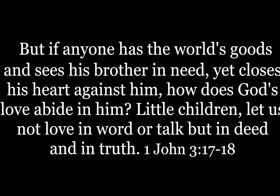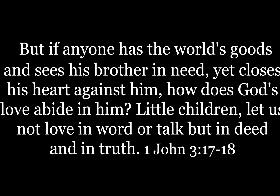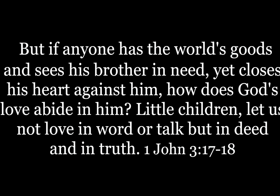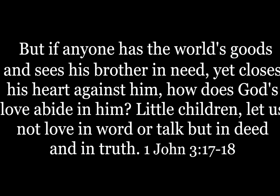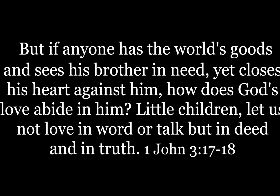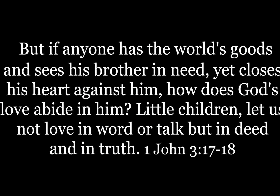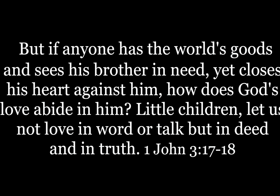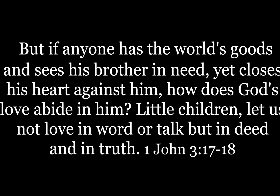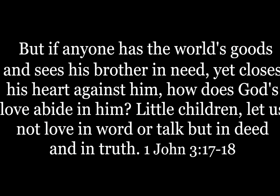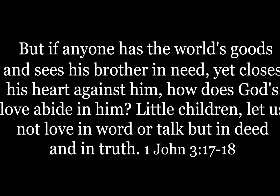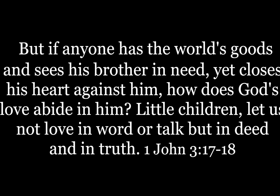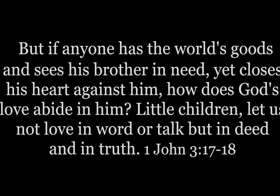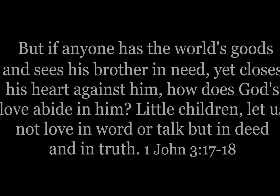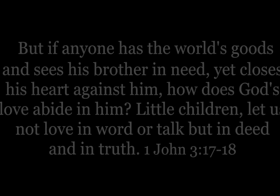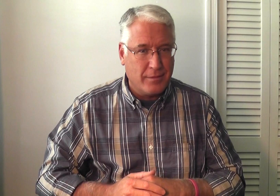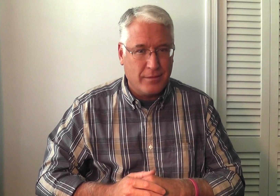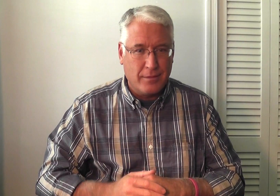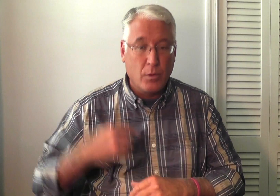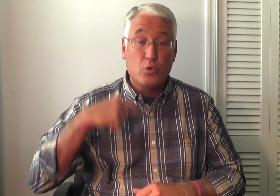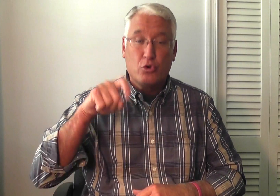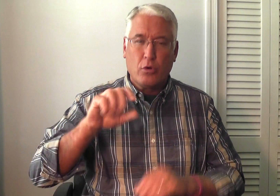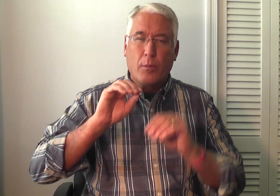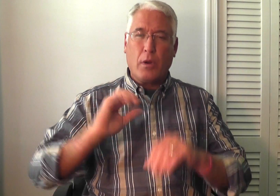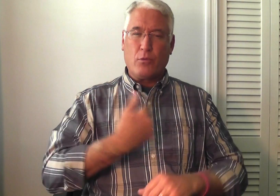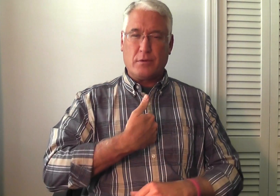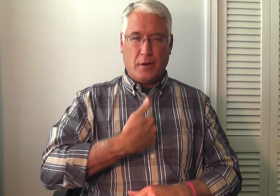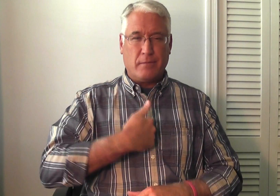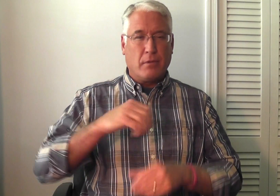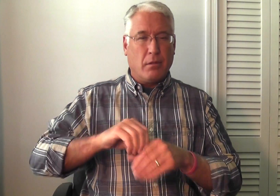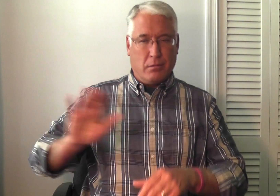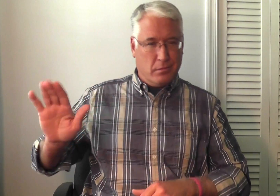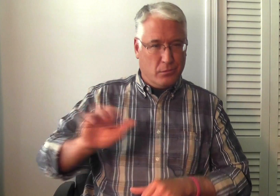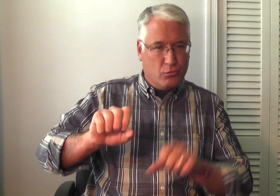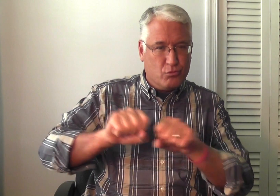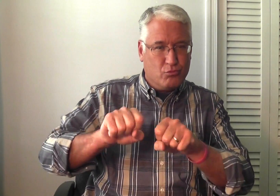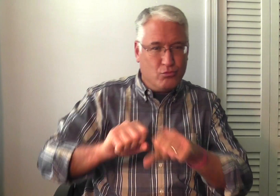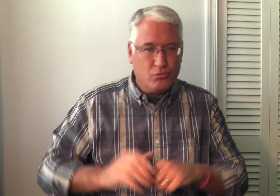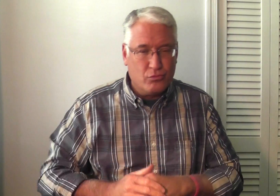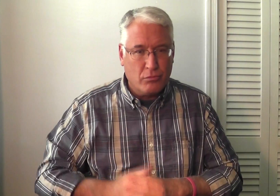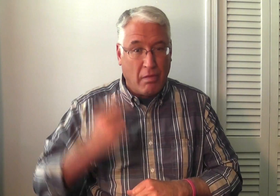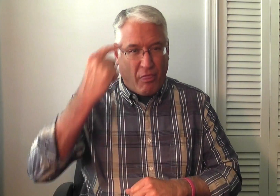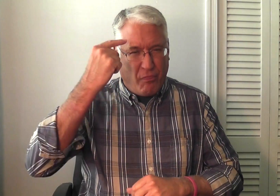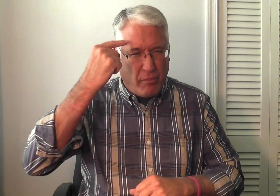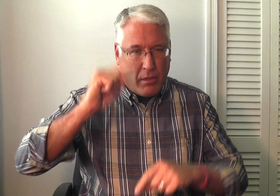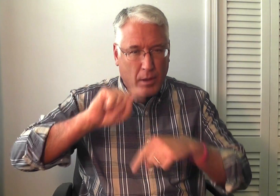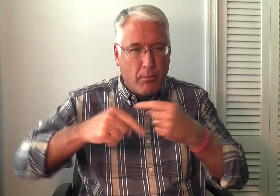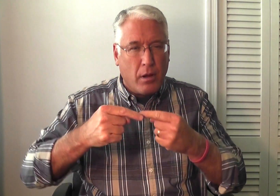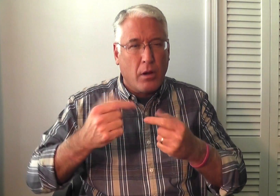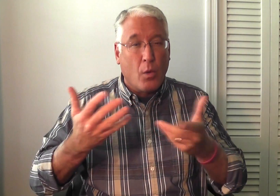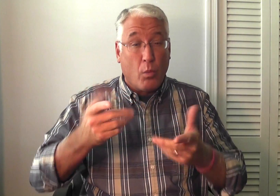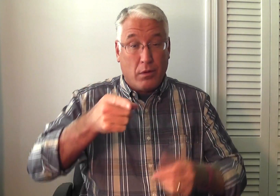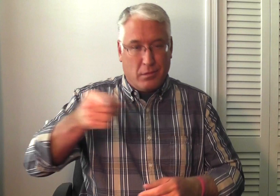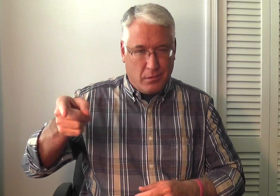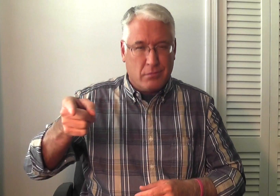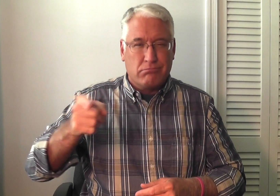in deed and in truth. We should put ourselves in their shoes. Think